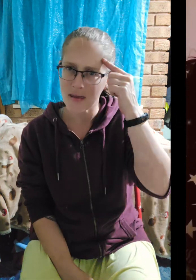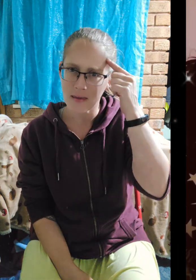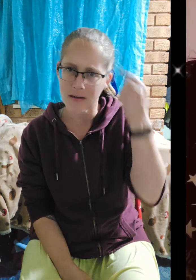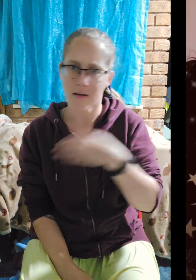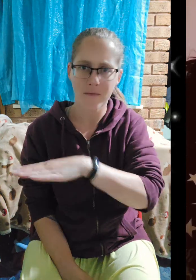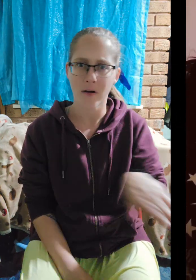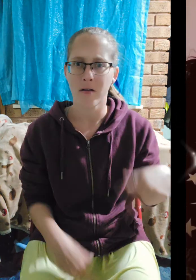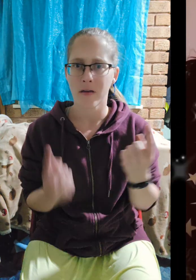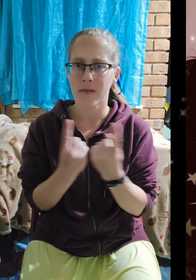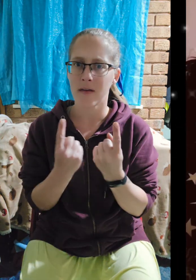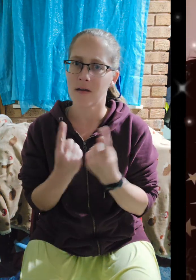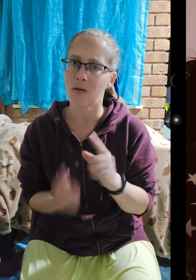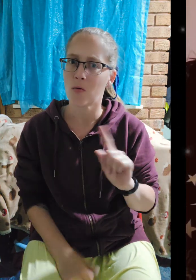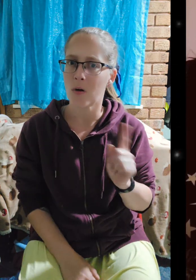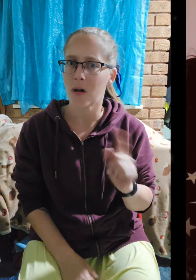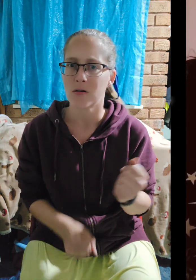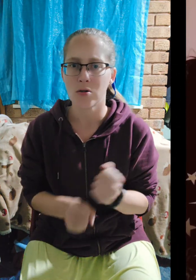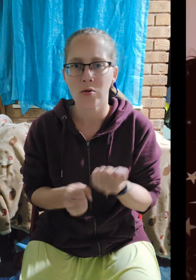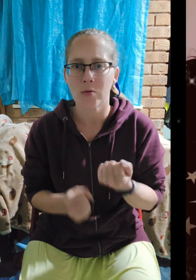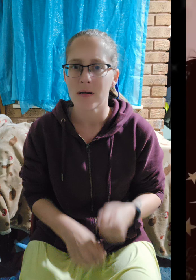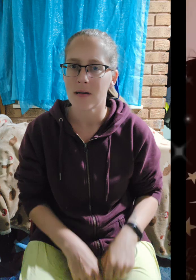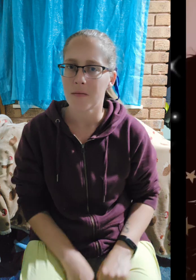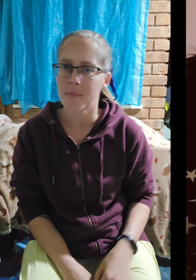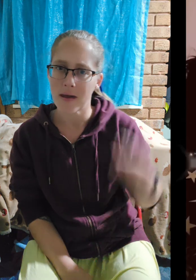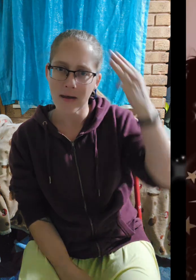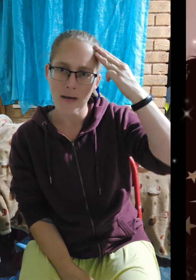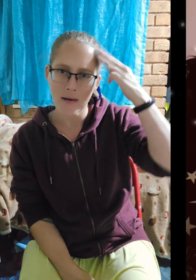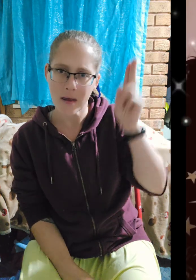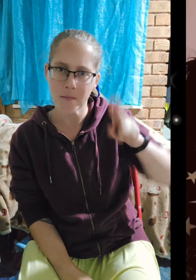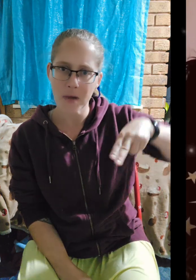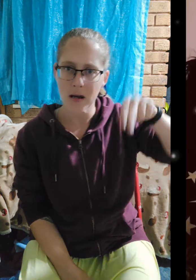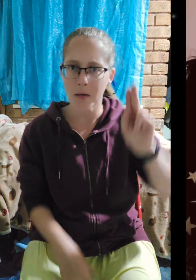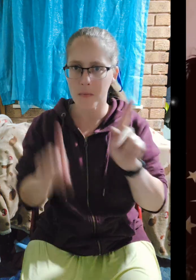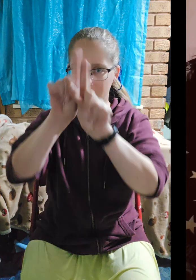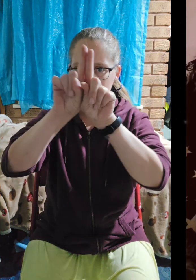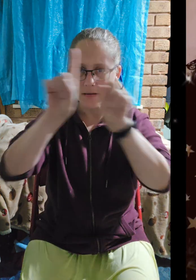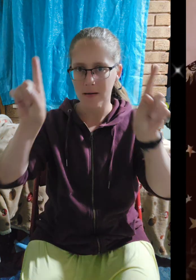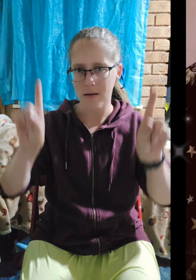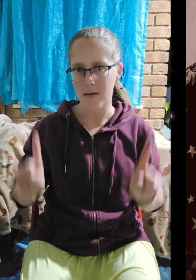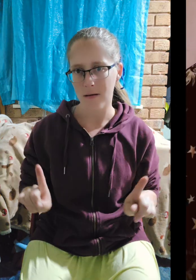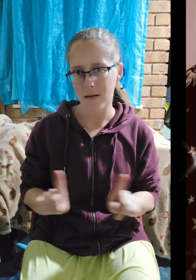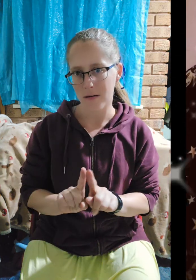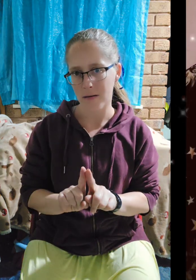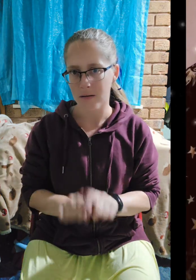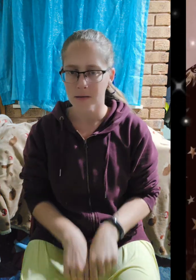and I think of all the things, what you're doing. In my head I paint a picture,